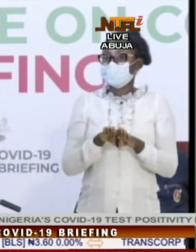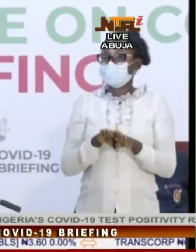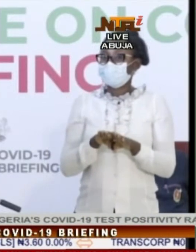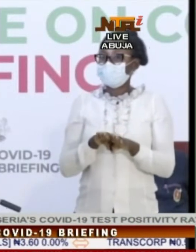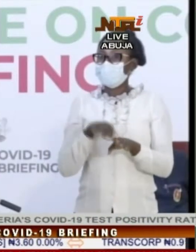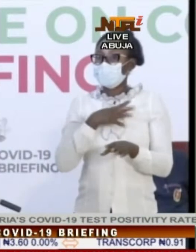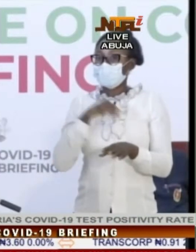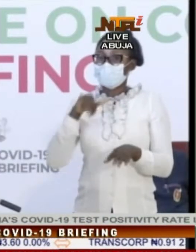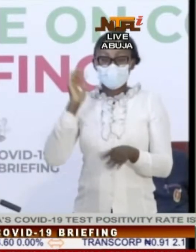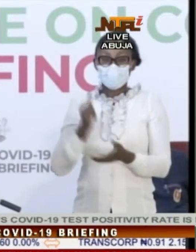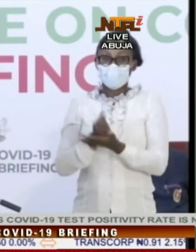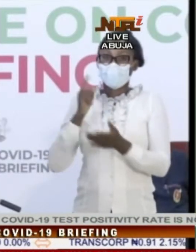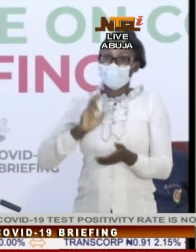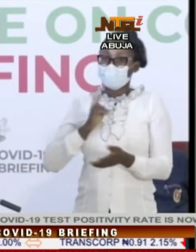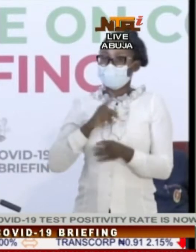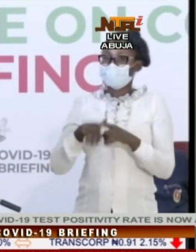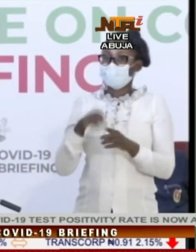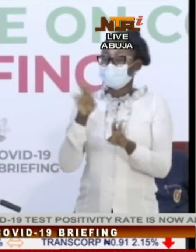board.